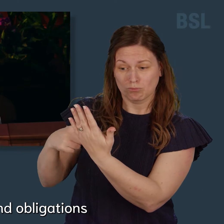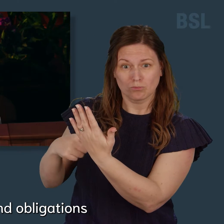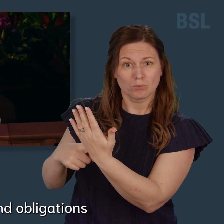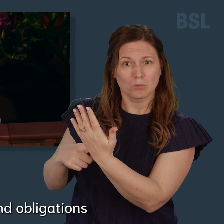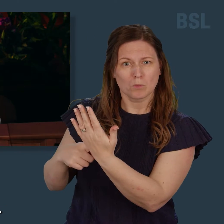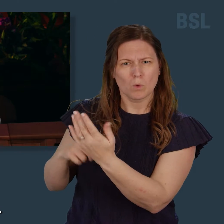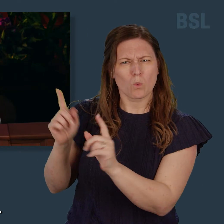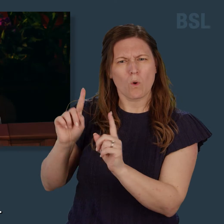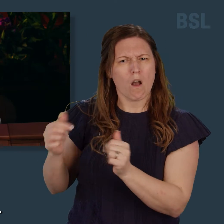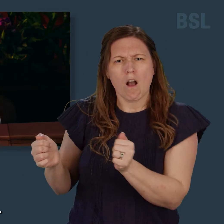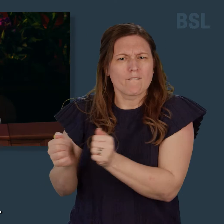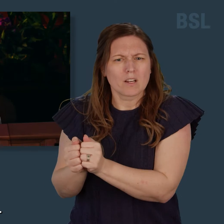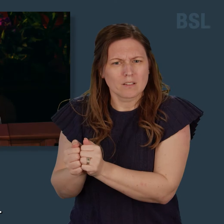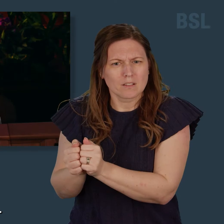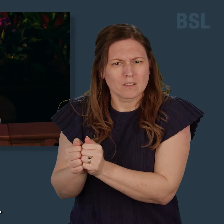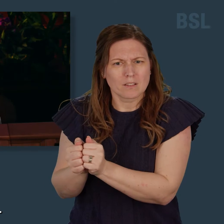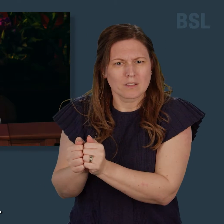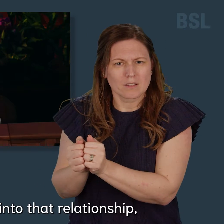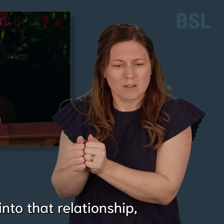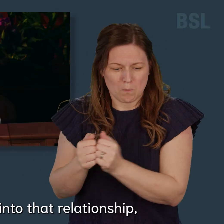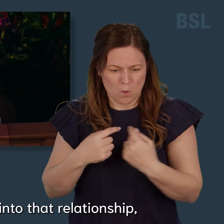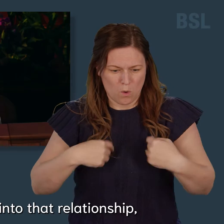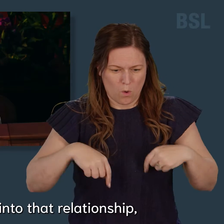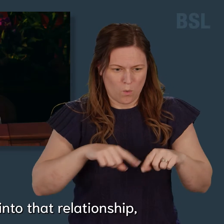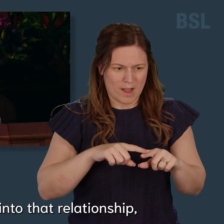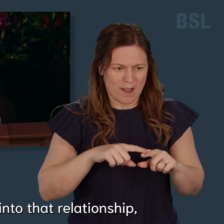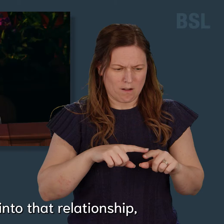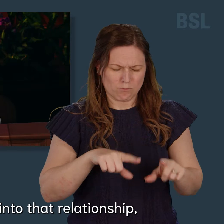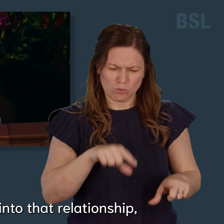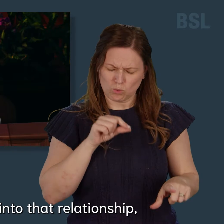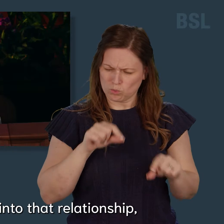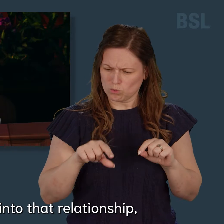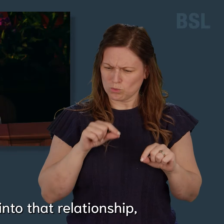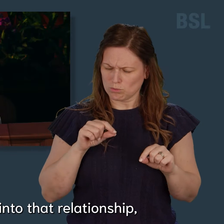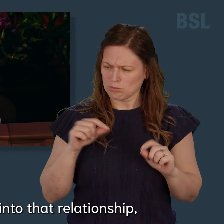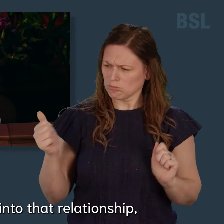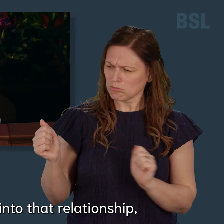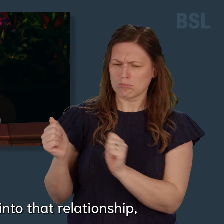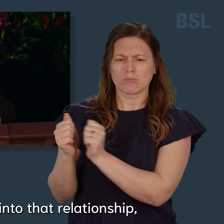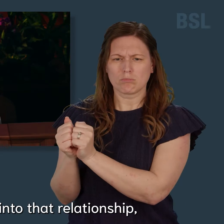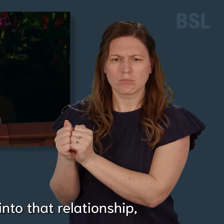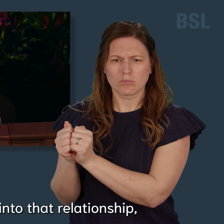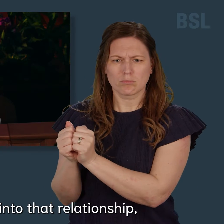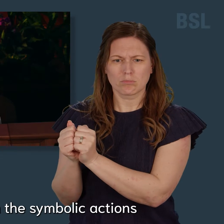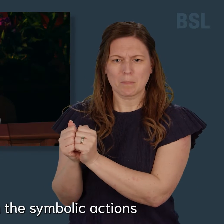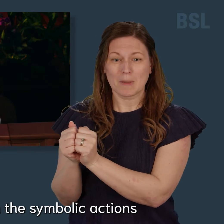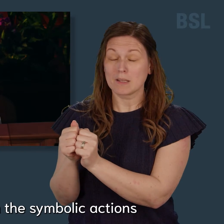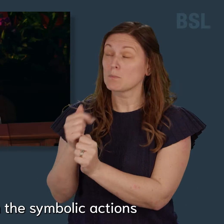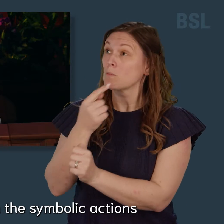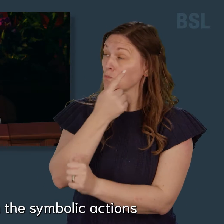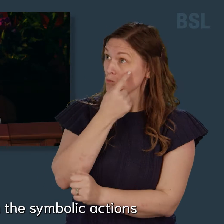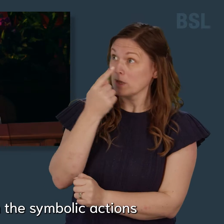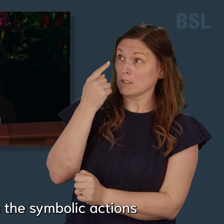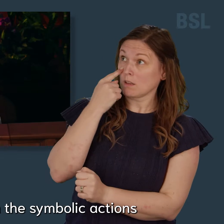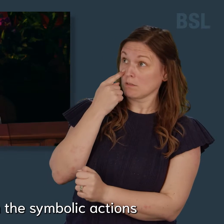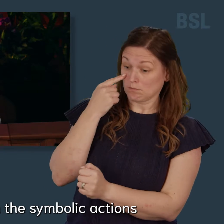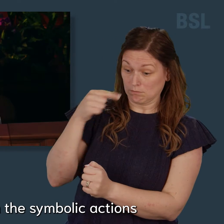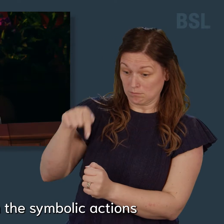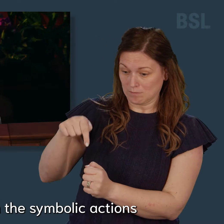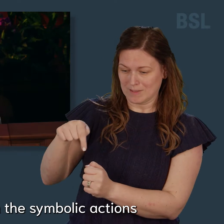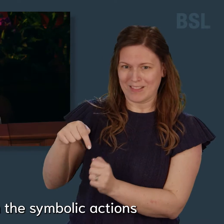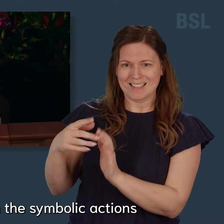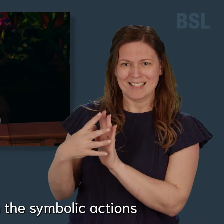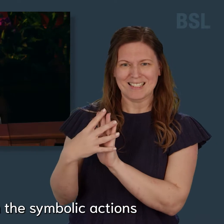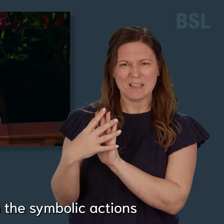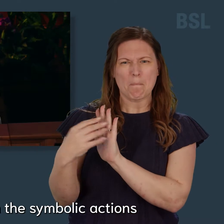and obligations of the covenants we make. When we choose to enter into that relationship, we witness to Him